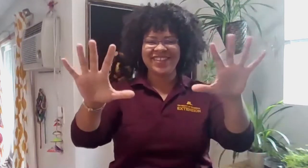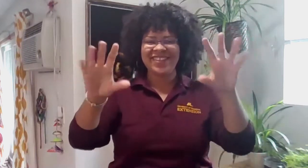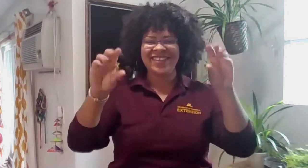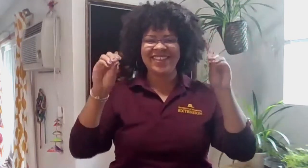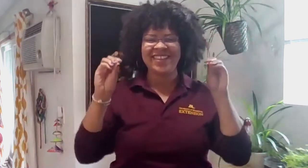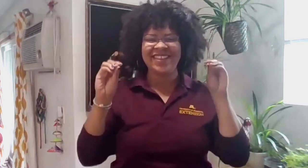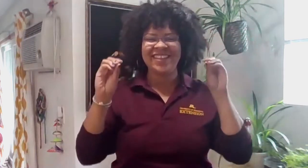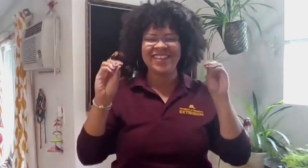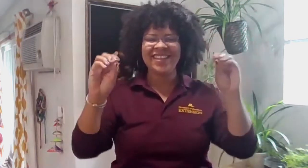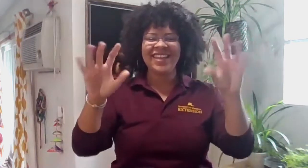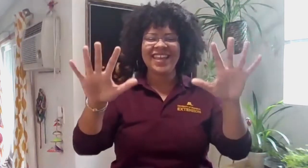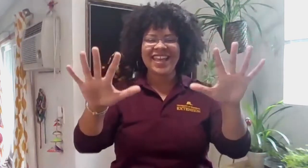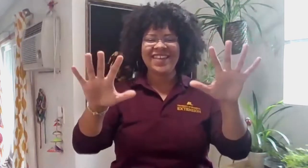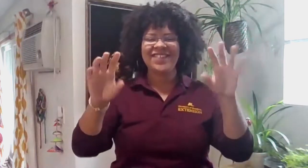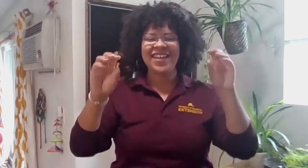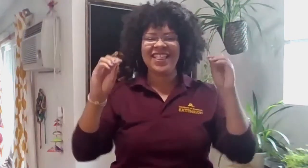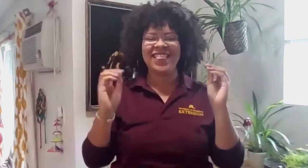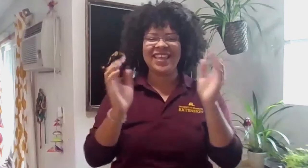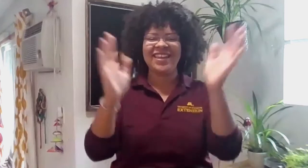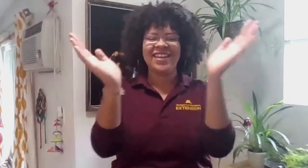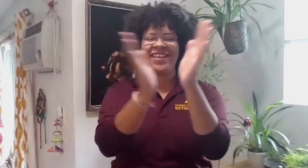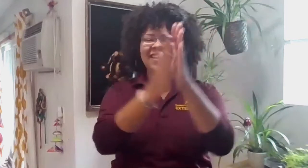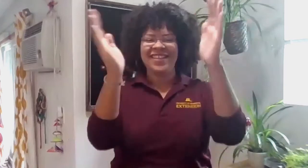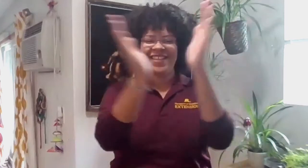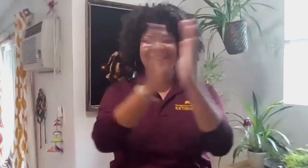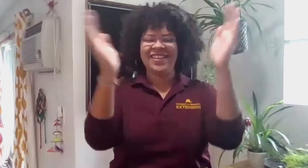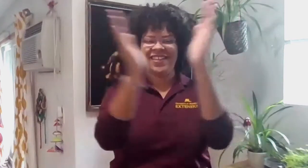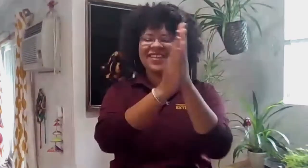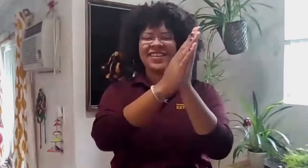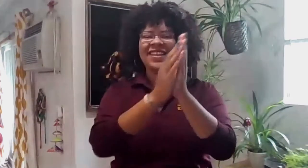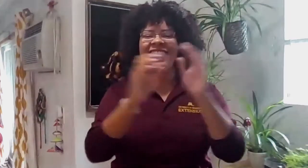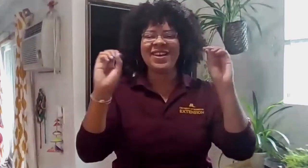Open, shut them, give a little clap, clap, clap.